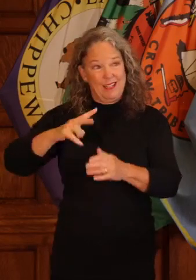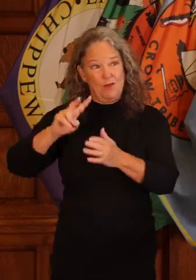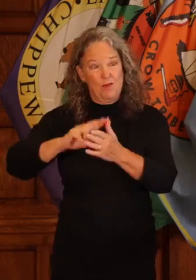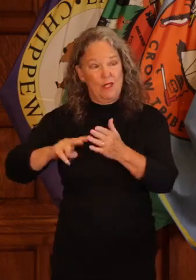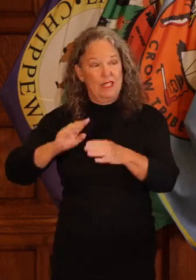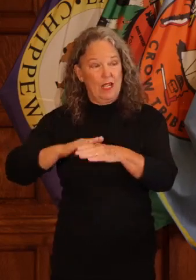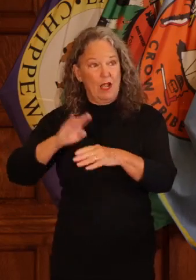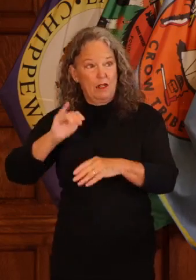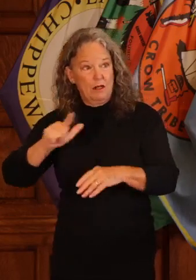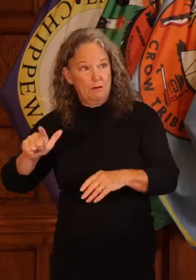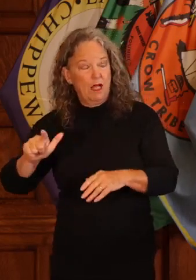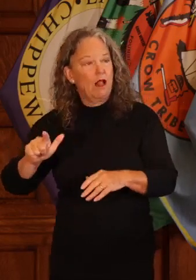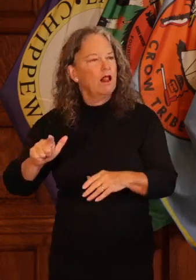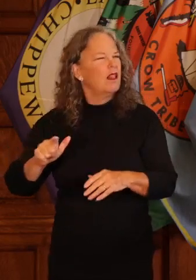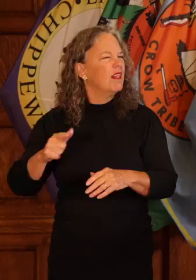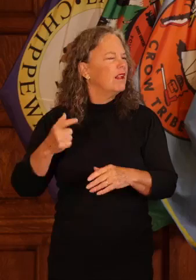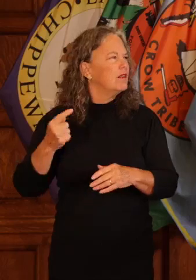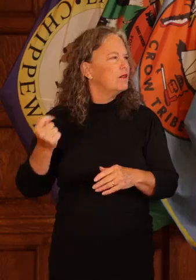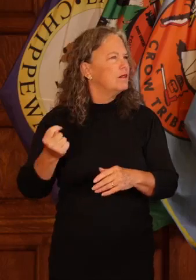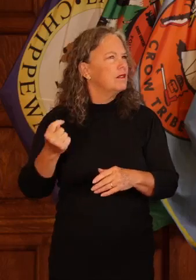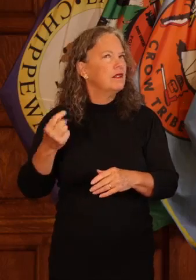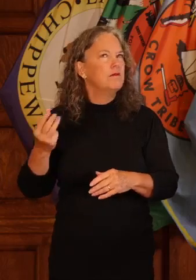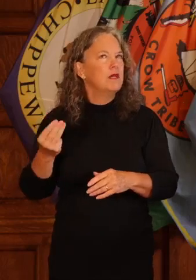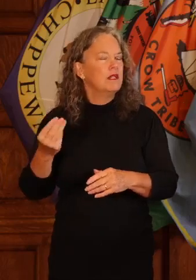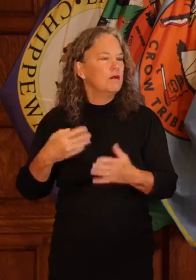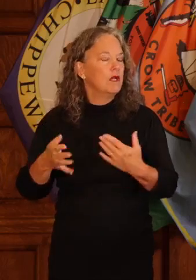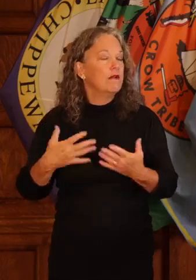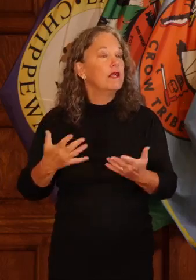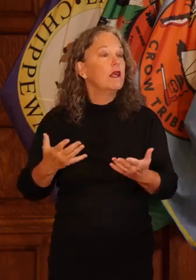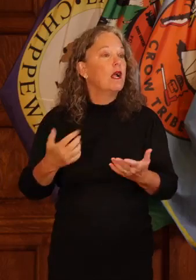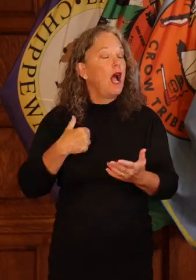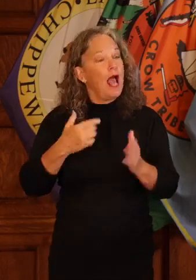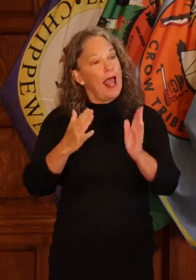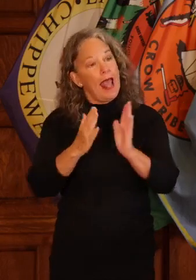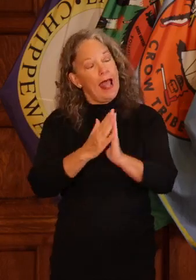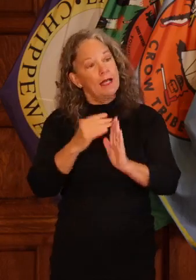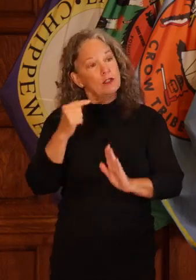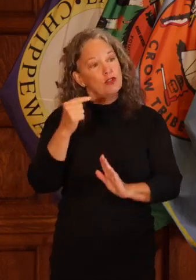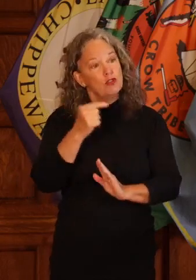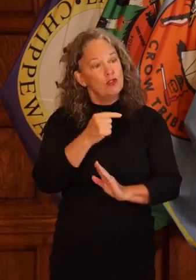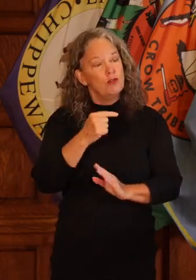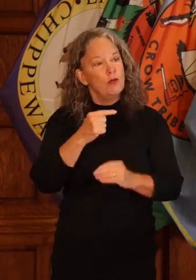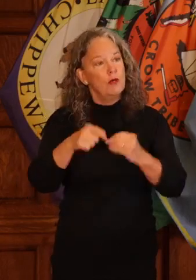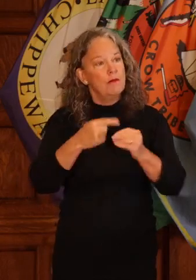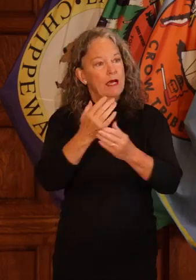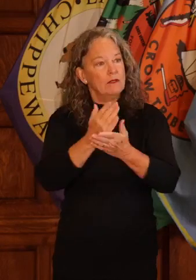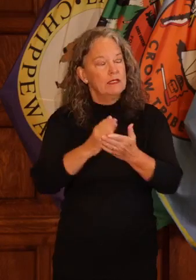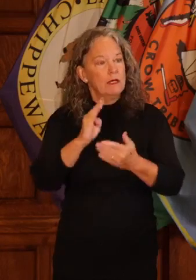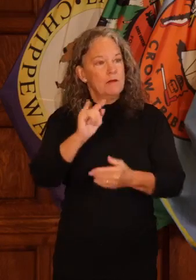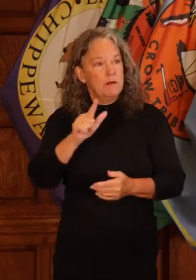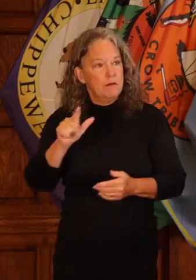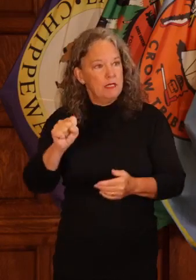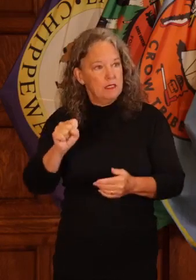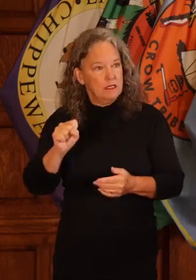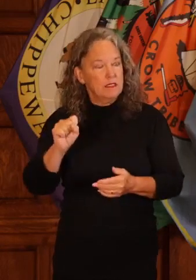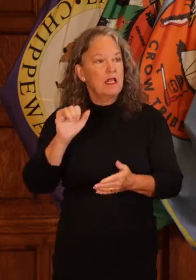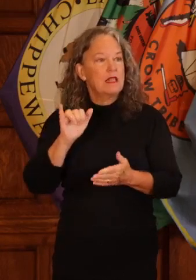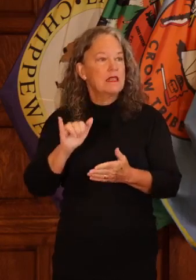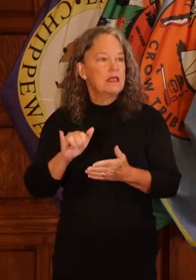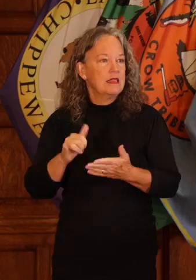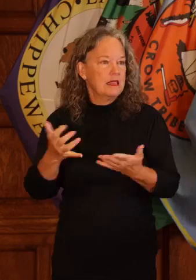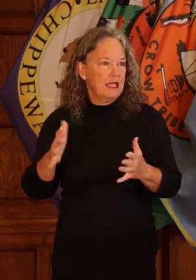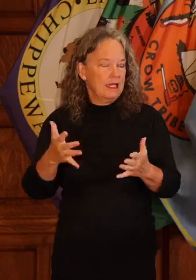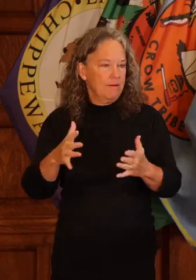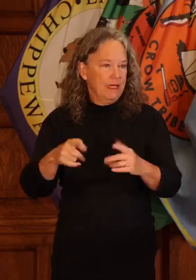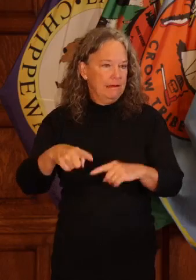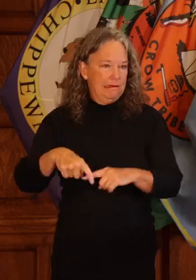on Tuesday, Monday, whatever day that was, I think I asked you about some of the bills that had sort of been